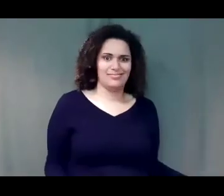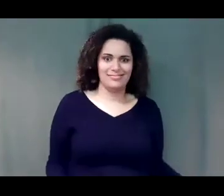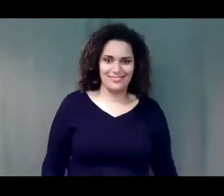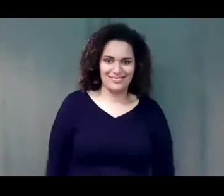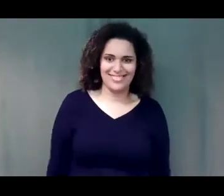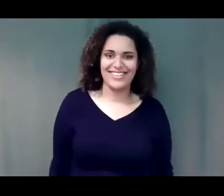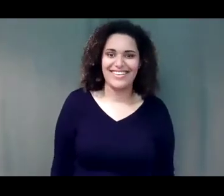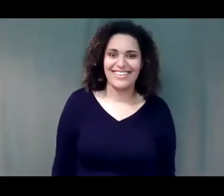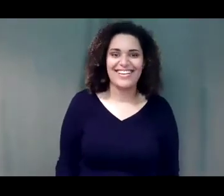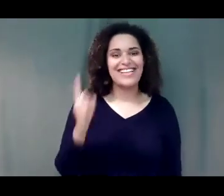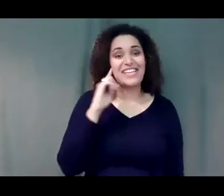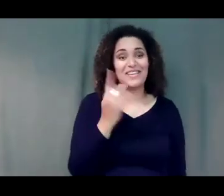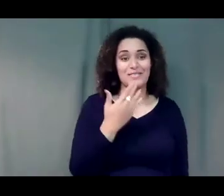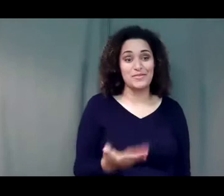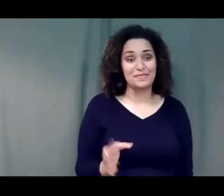That sounds pretty good.